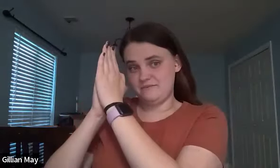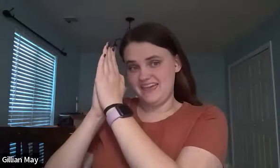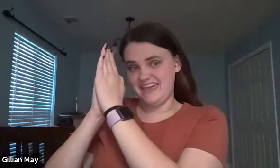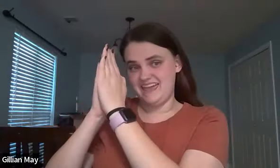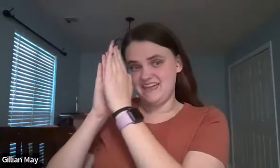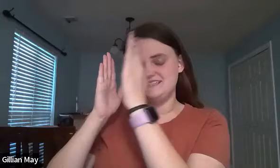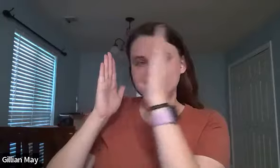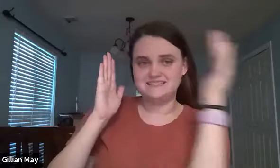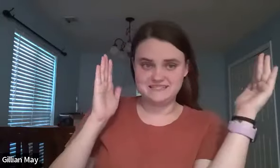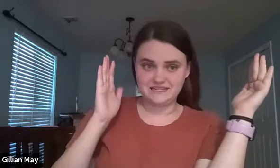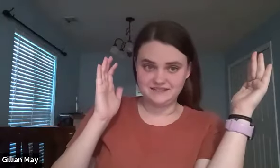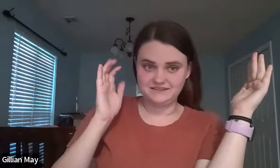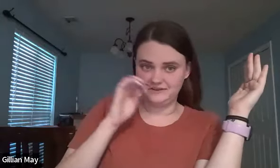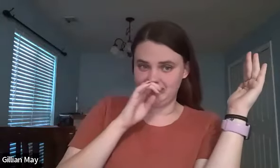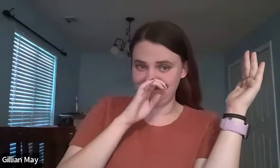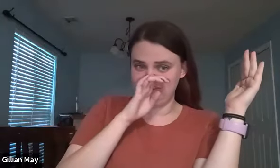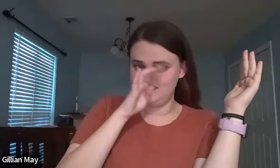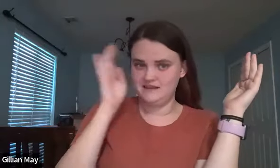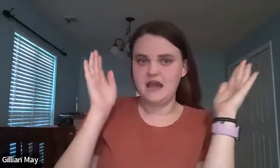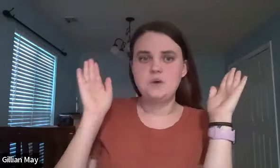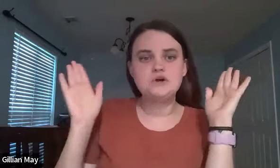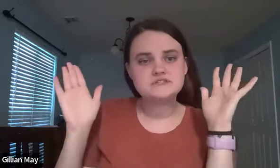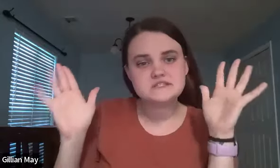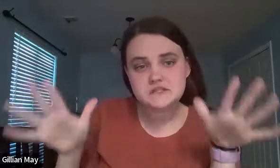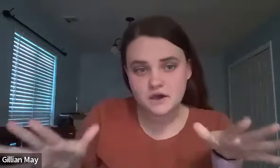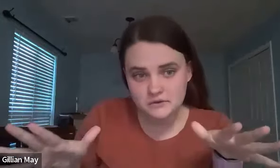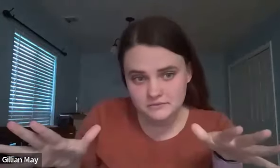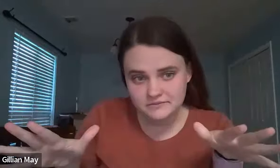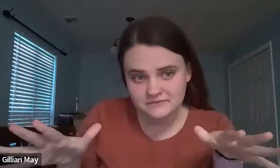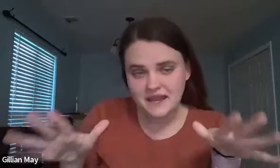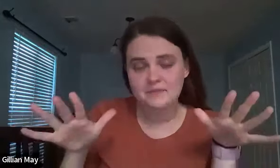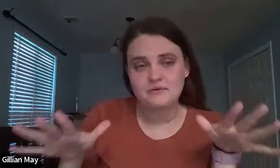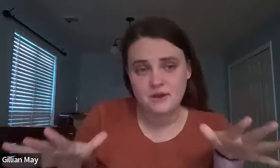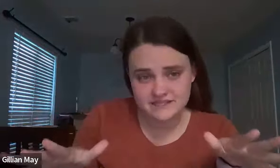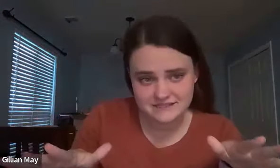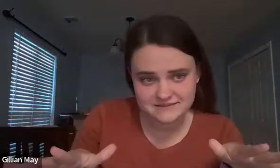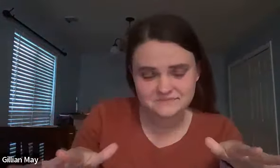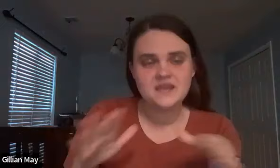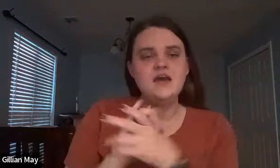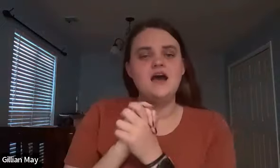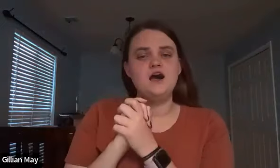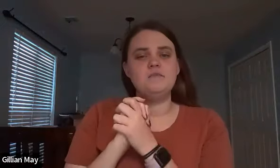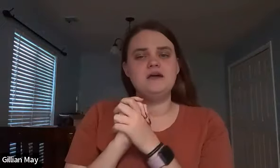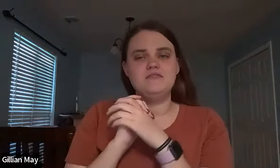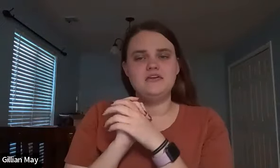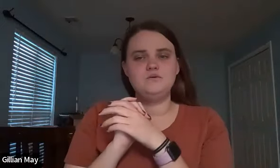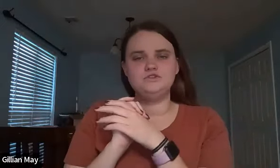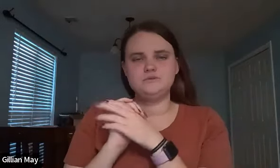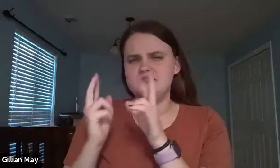from A to Z. Okay. I will go slow. I promise. And then we'll do it. I think we'll